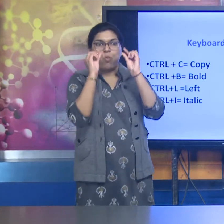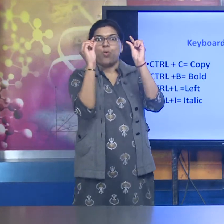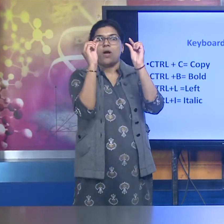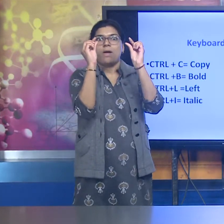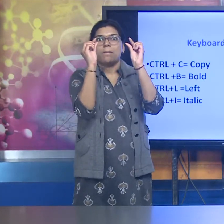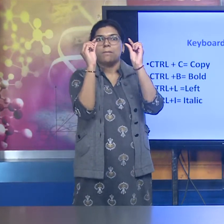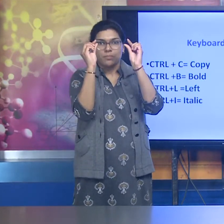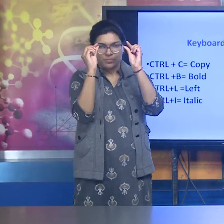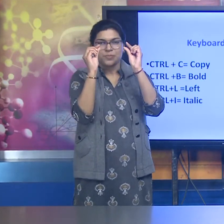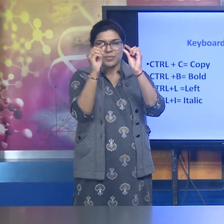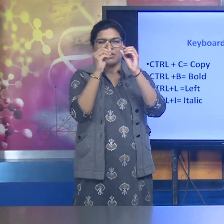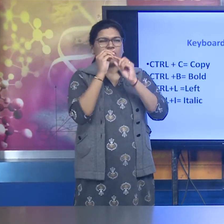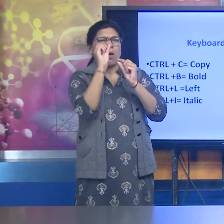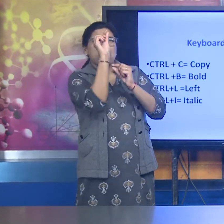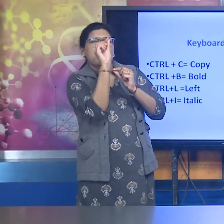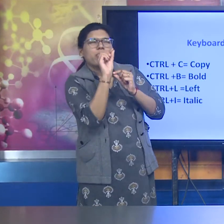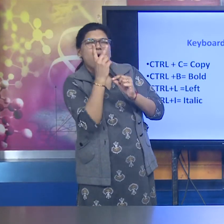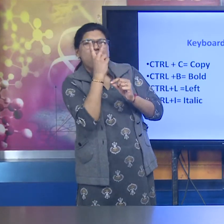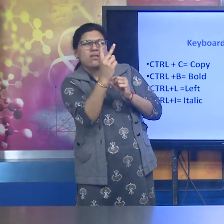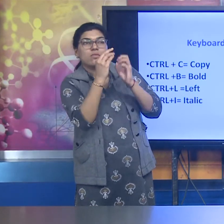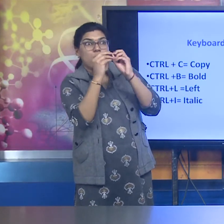Other is Control